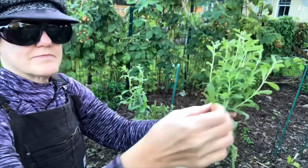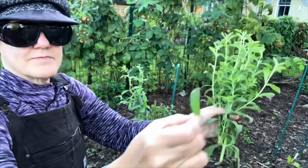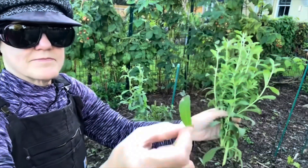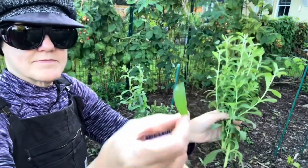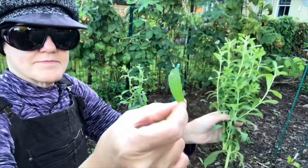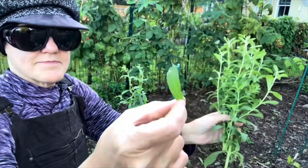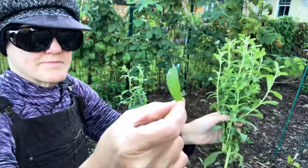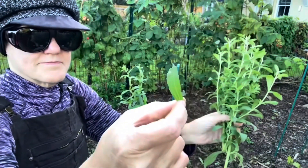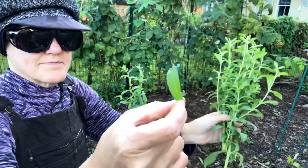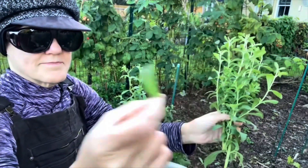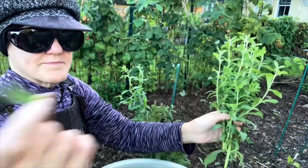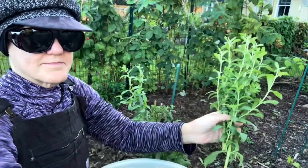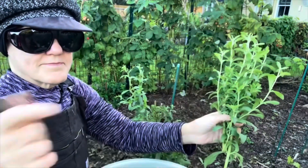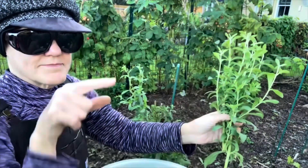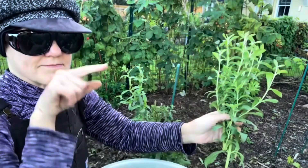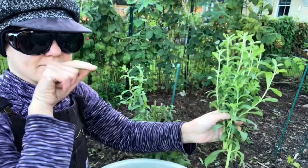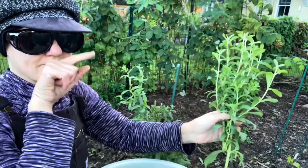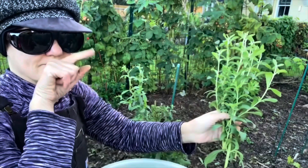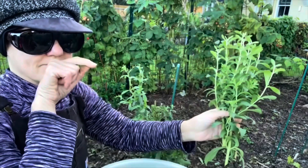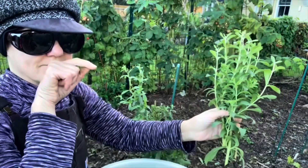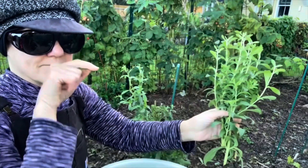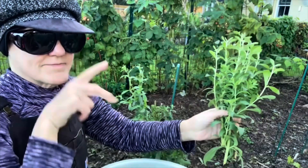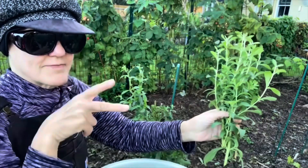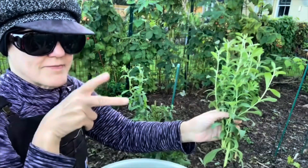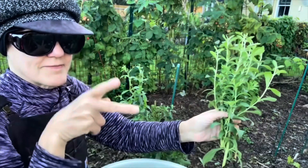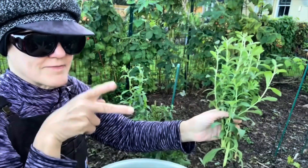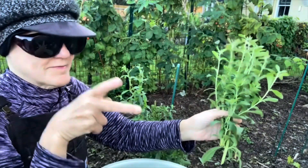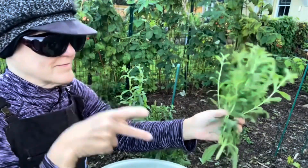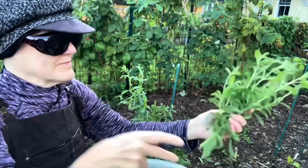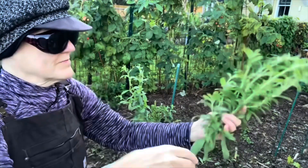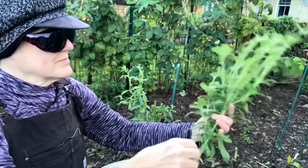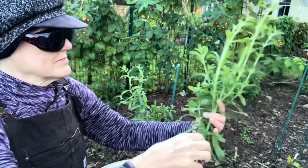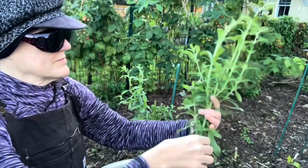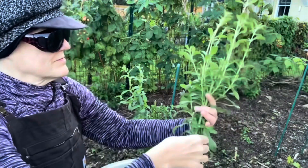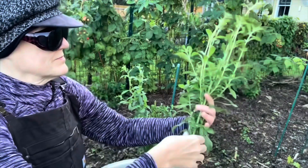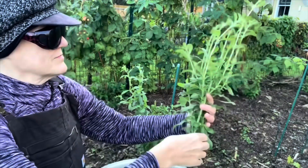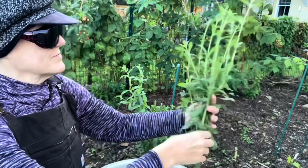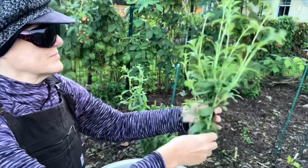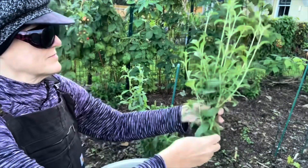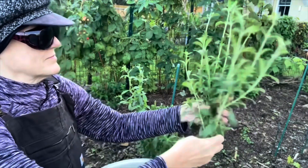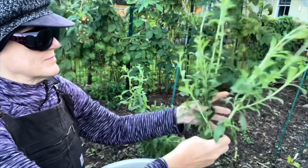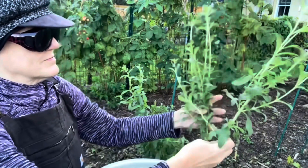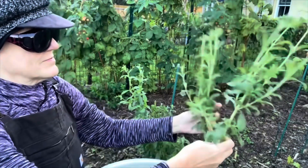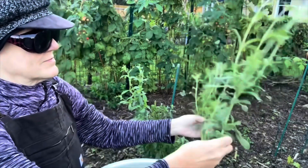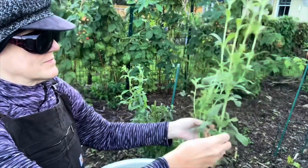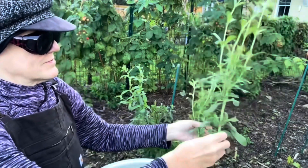Now something like this, be careful, that might be bird droppings.